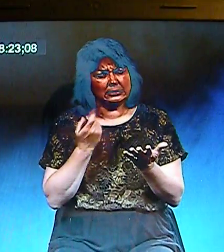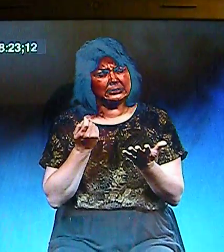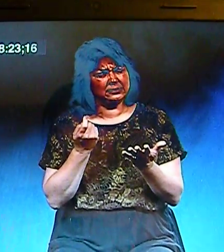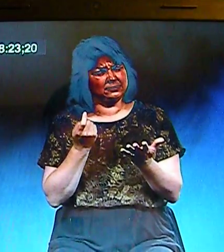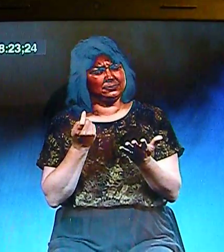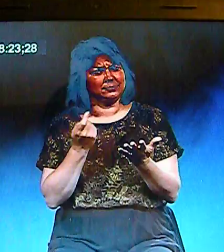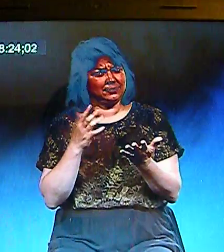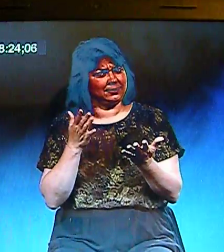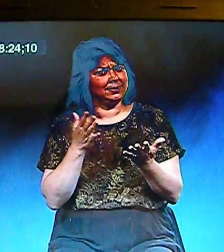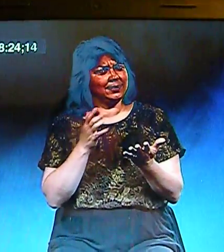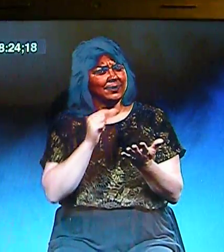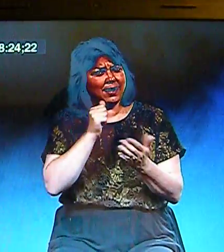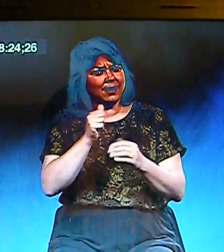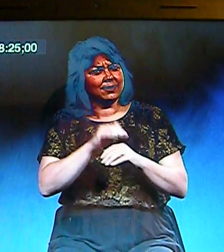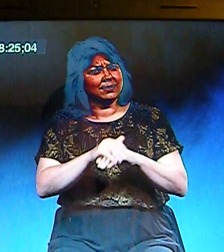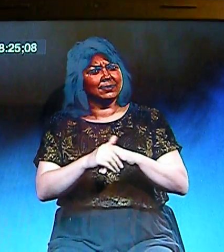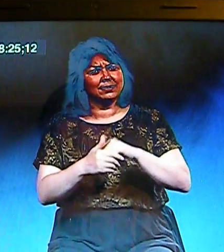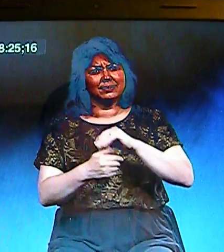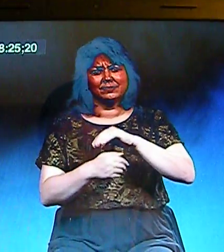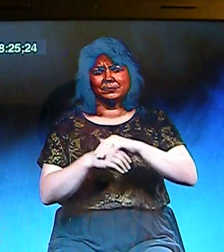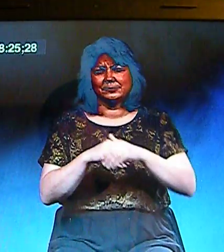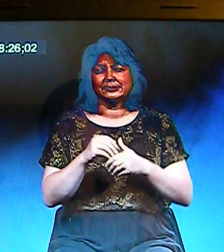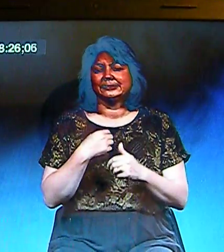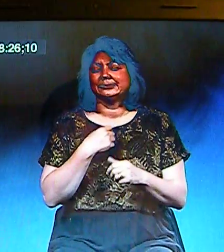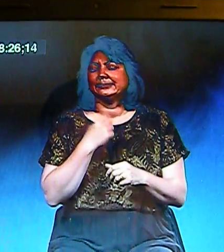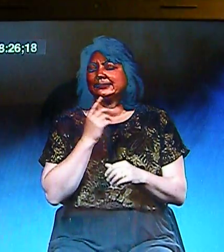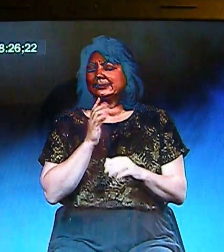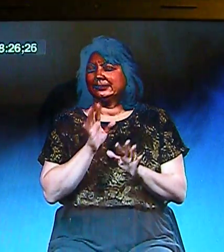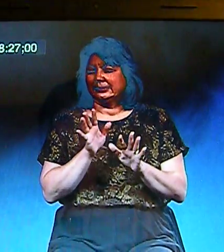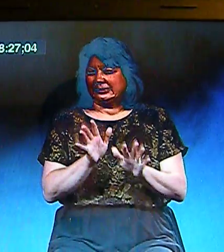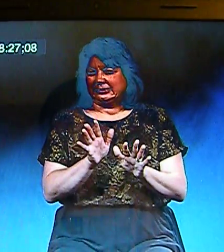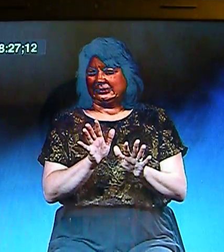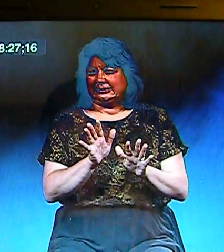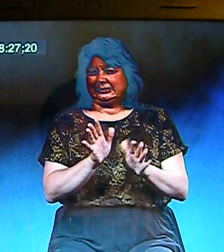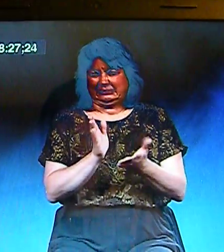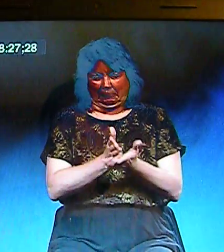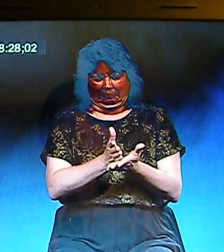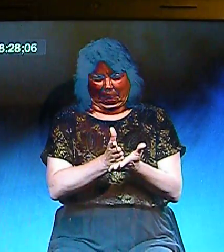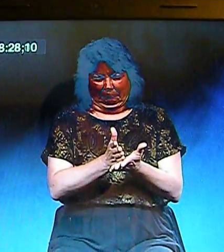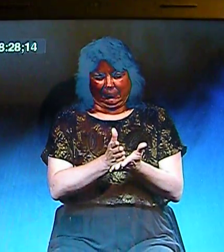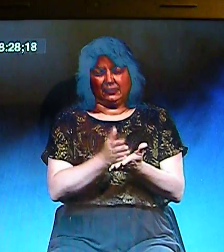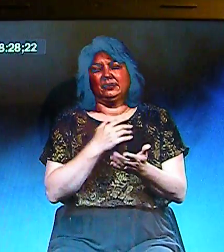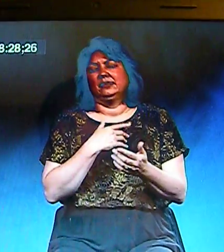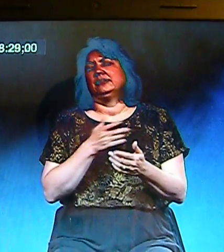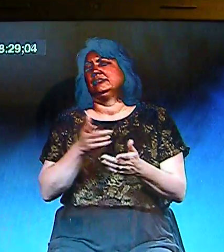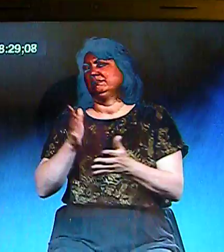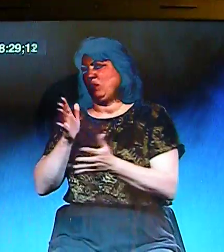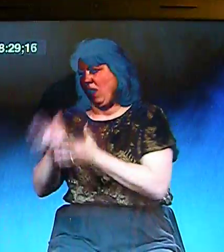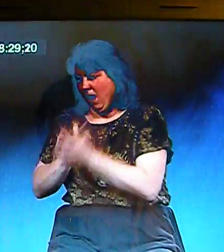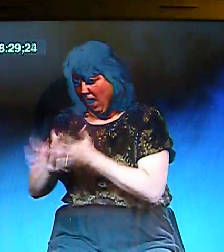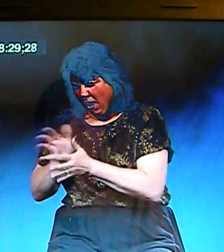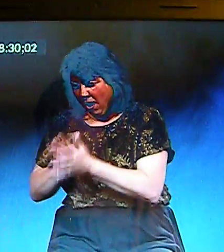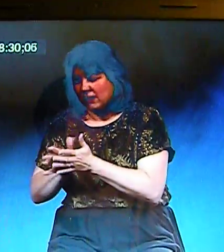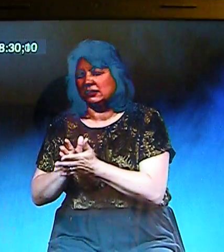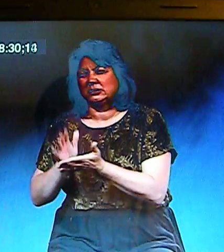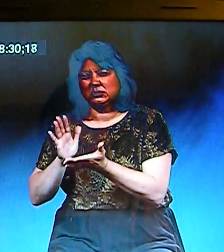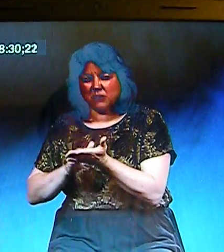kept building. And my hands were not comfortable. So I stopped. I washed